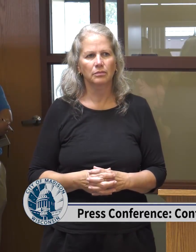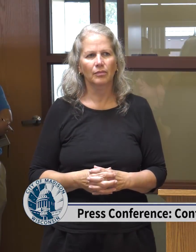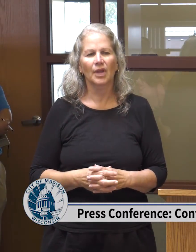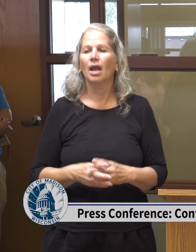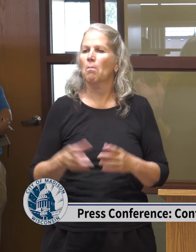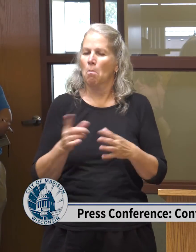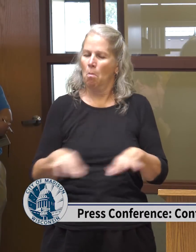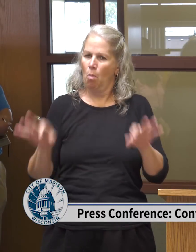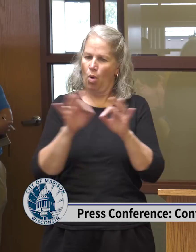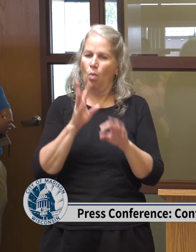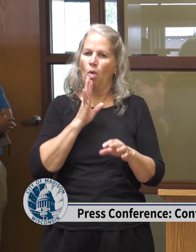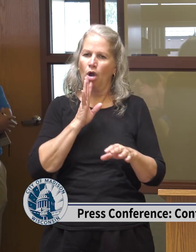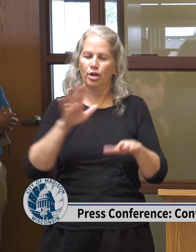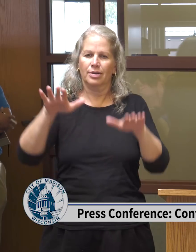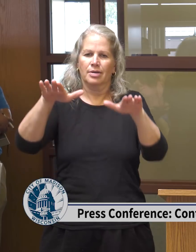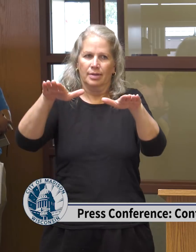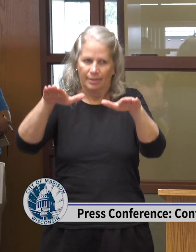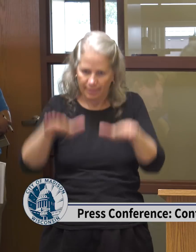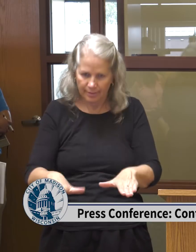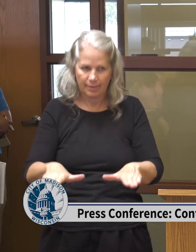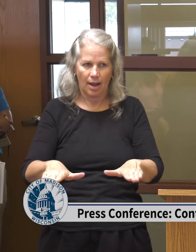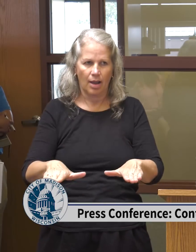safe.